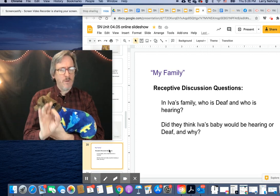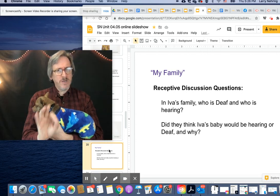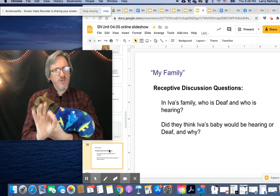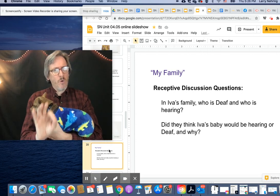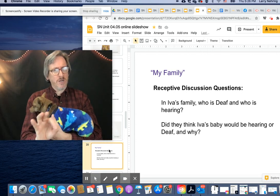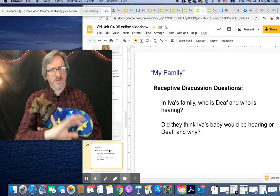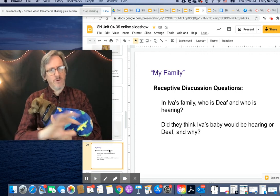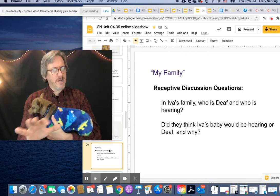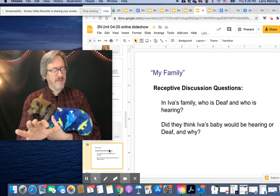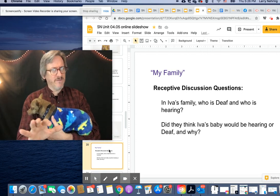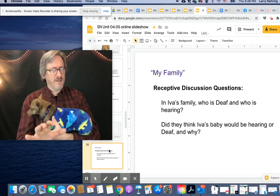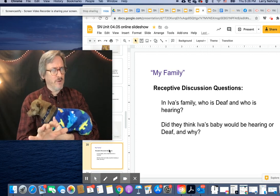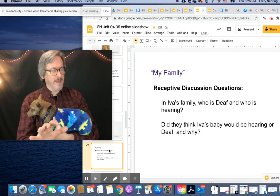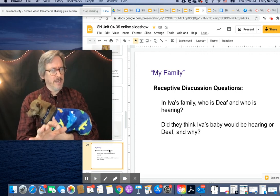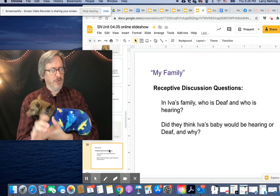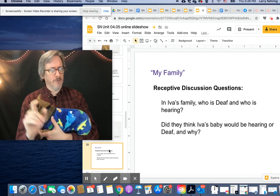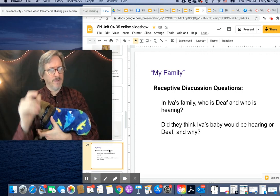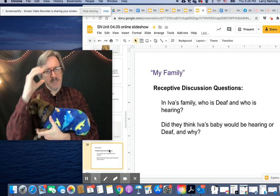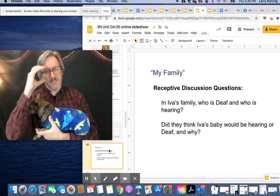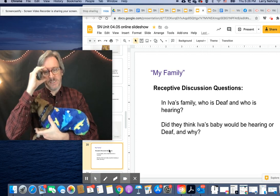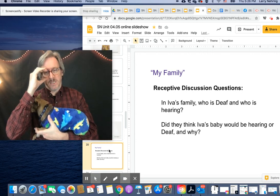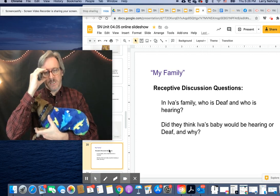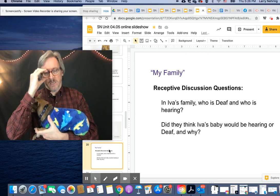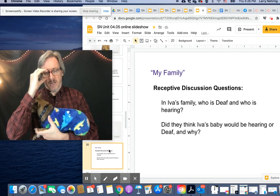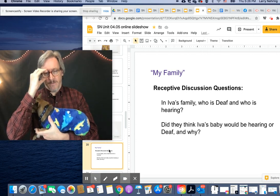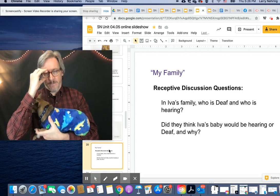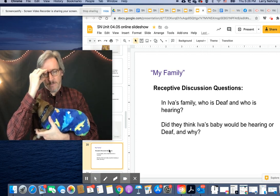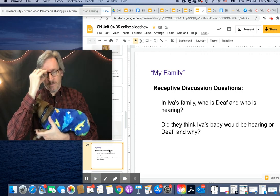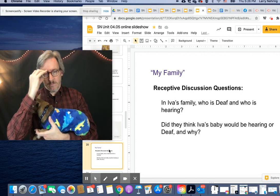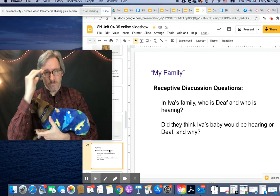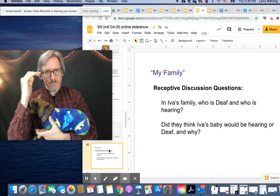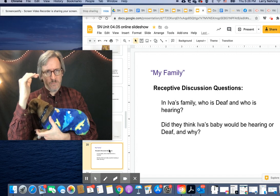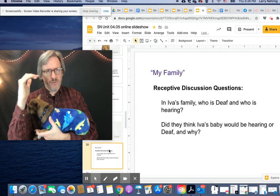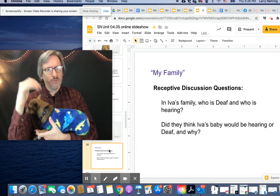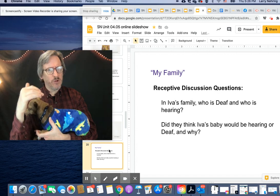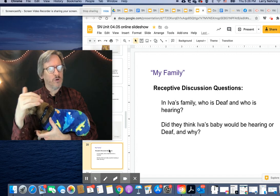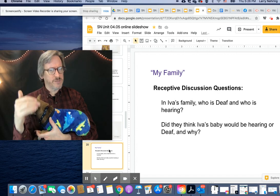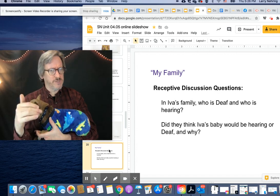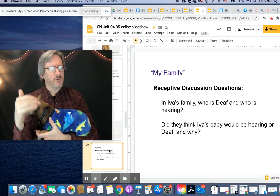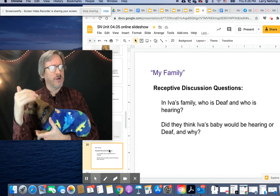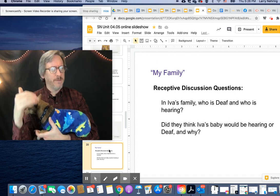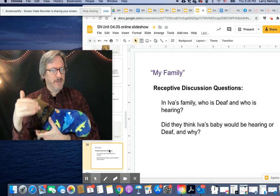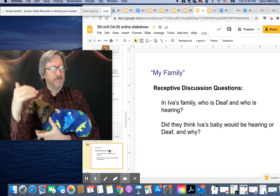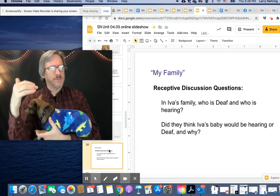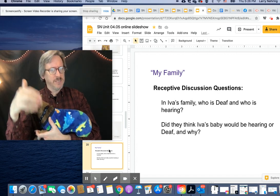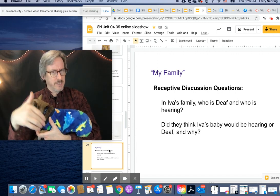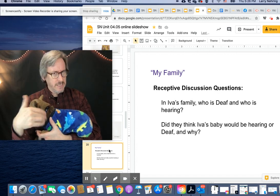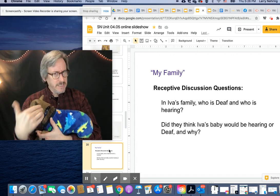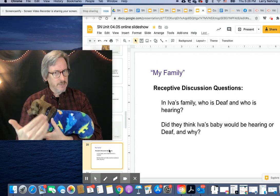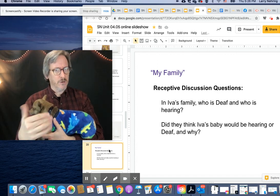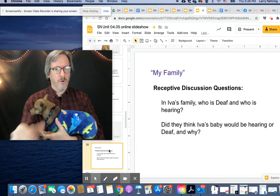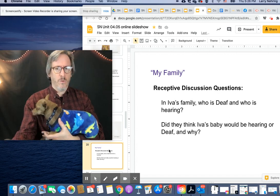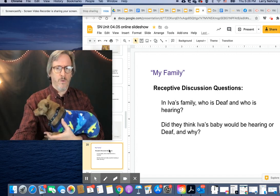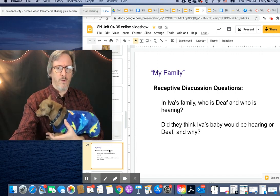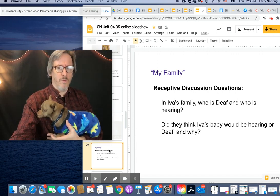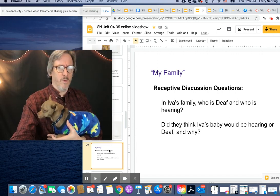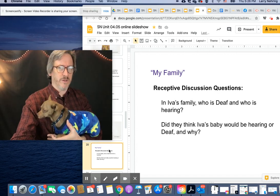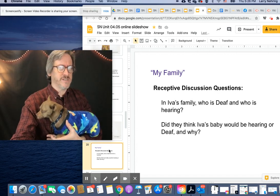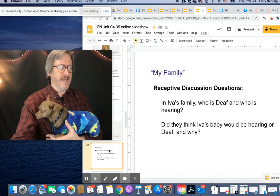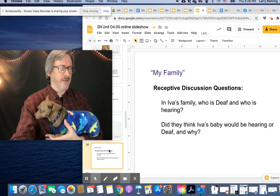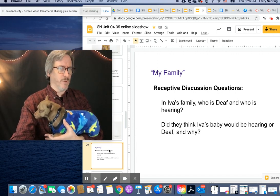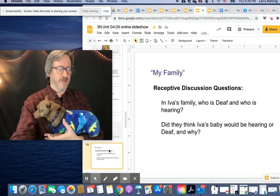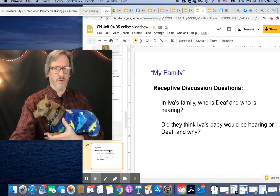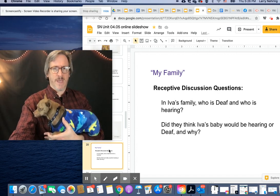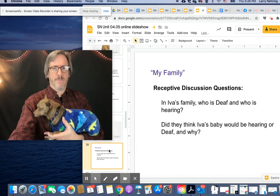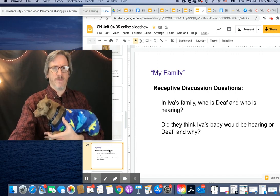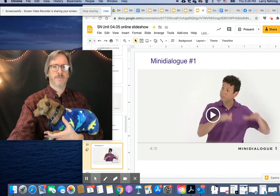So I want you to watch it. I don't want to give anything away in here because through the course of the story, it becomes clear what they're